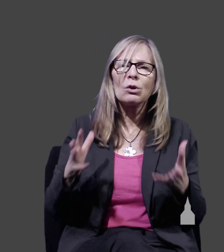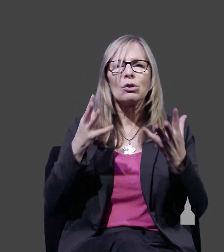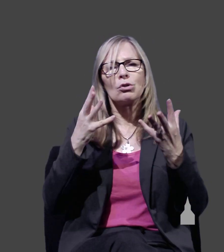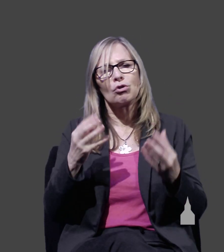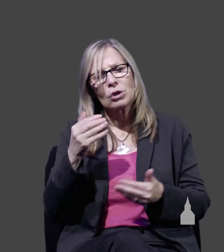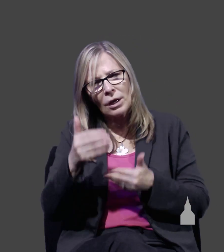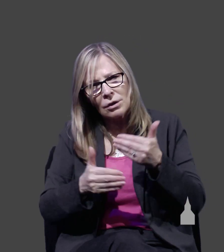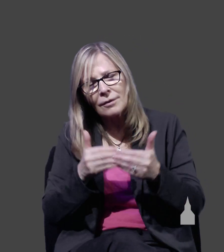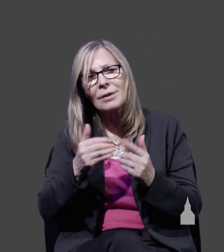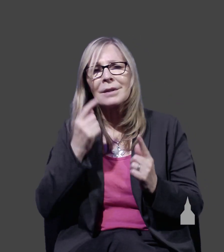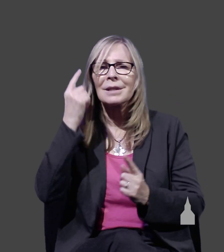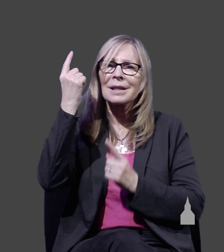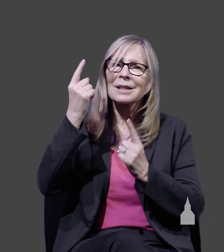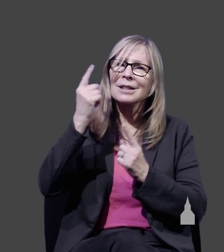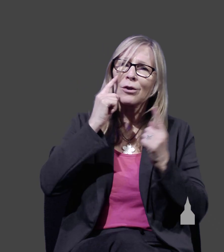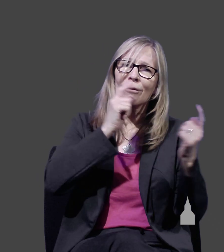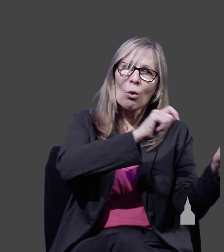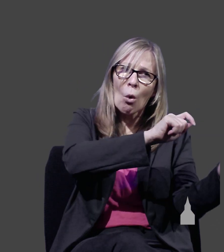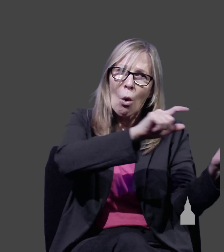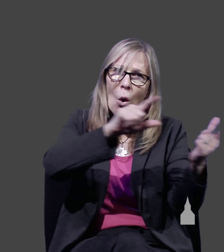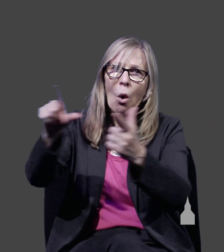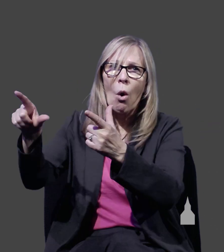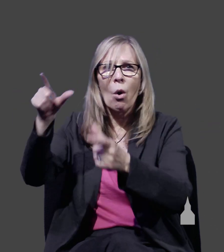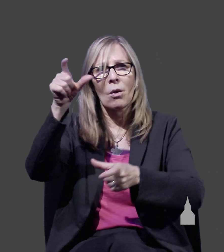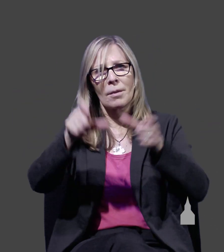every consideration for all men.